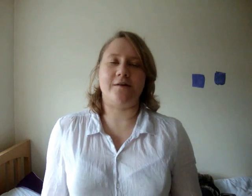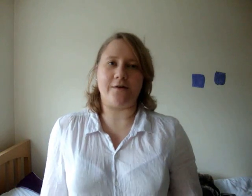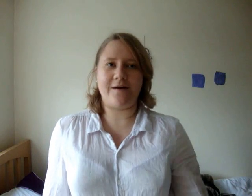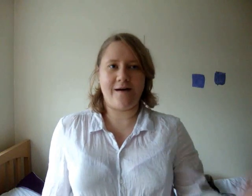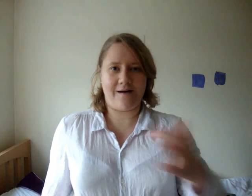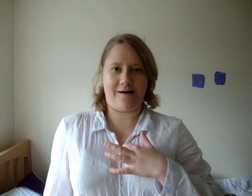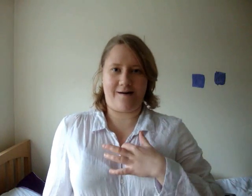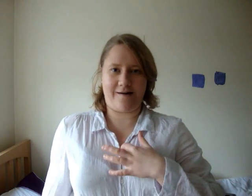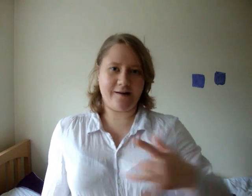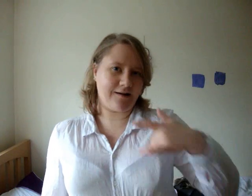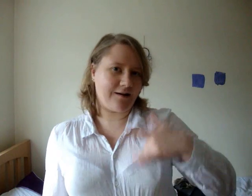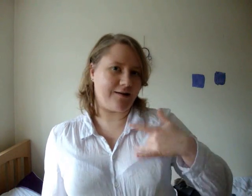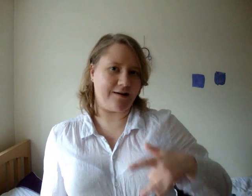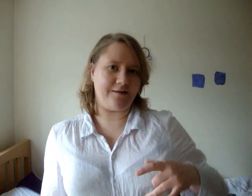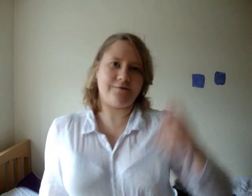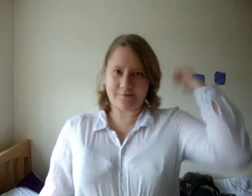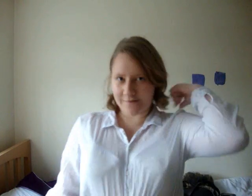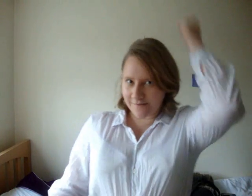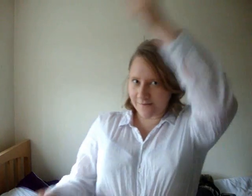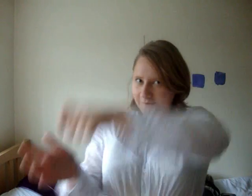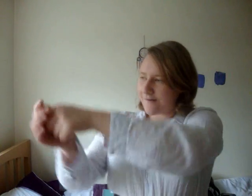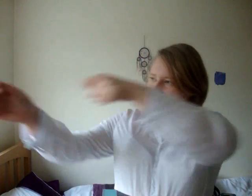go, I live